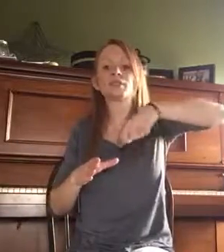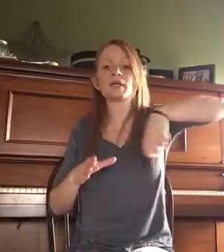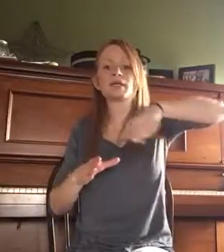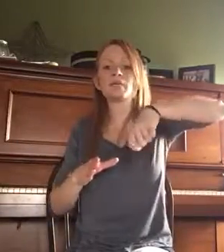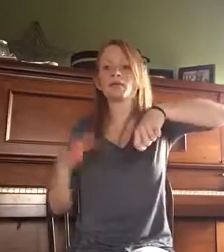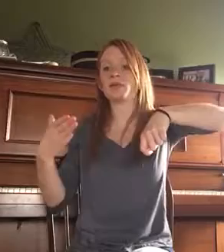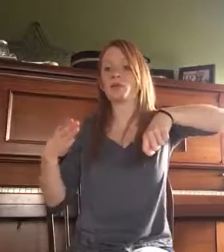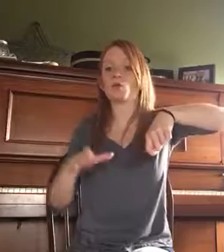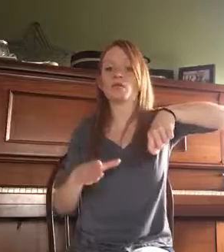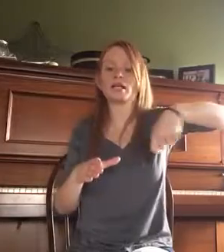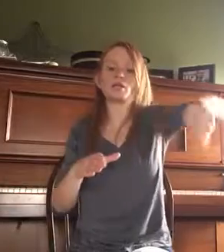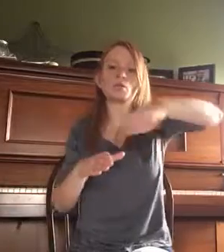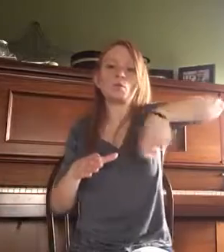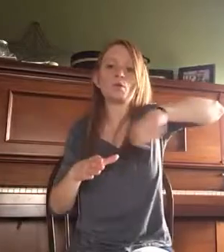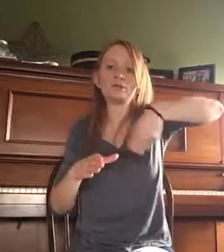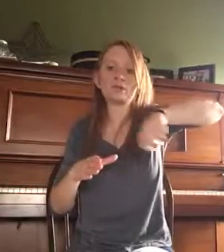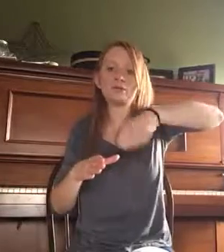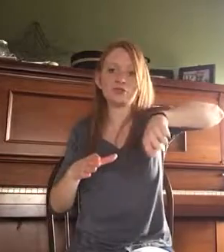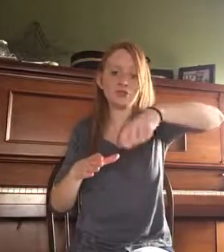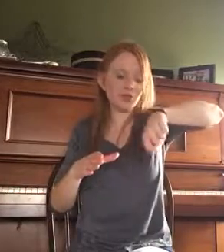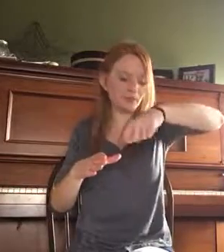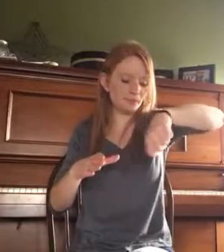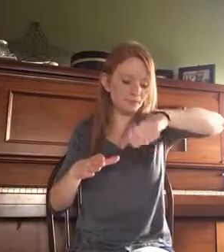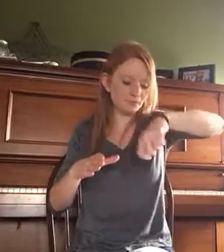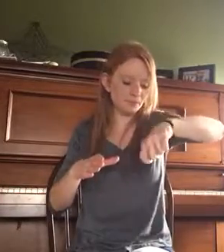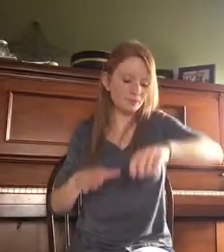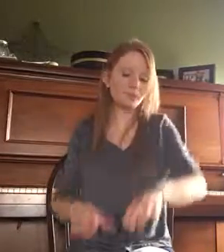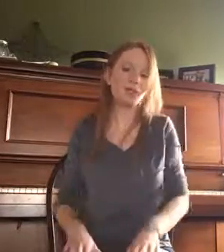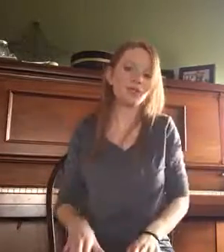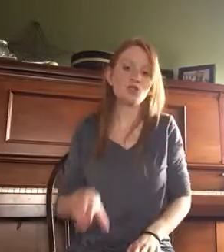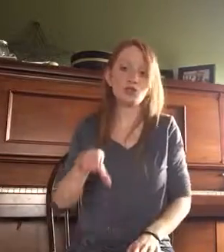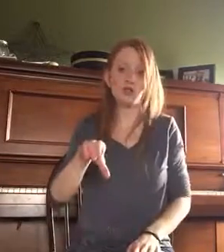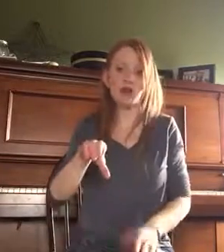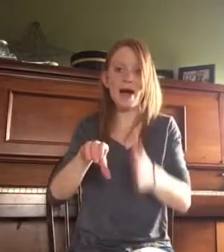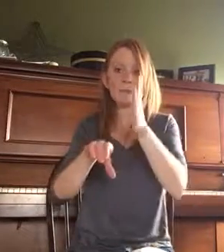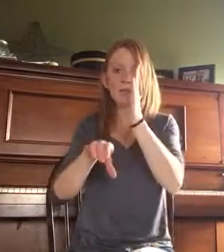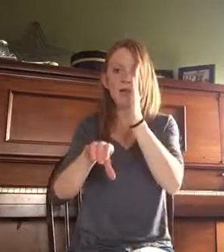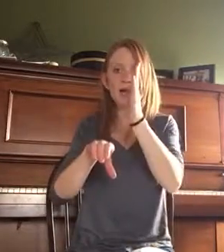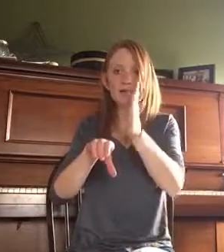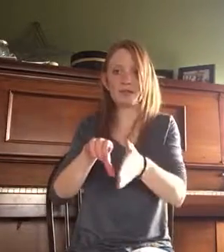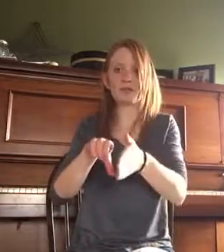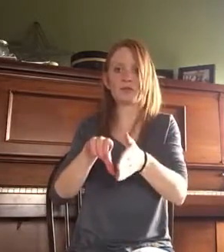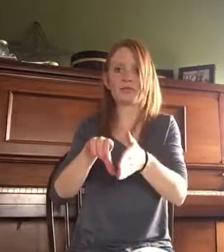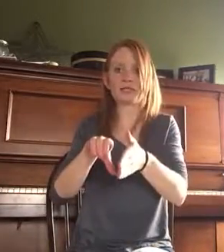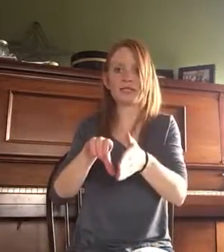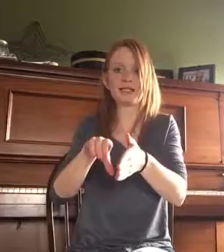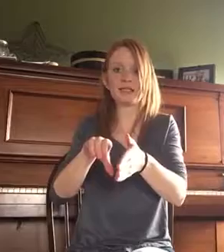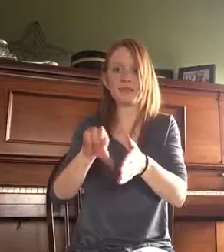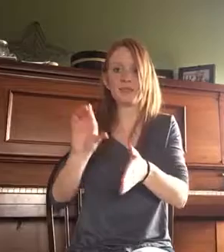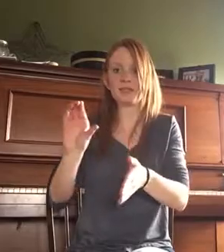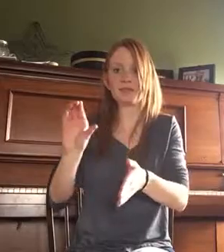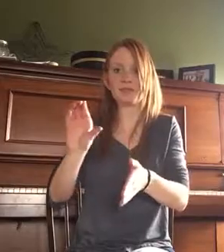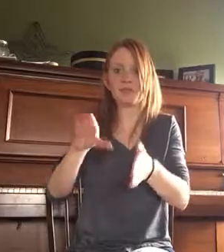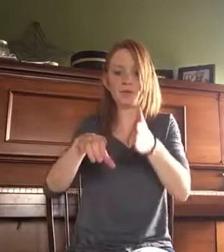to mix something, like you're holding onto the bowl and then you stir it. To chop or cut or slice something. Okay.